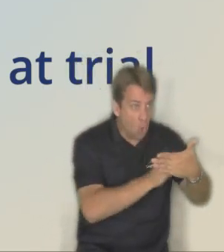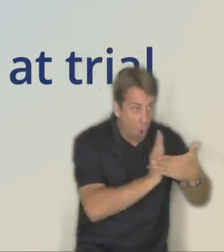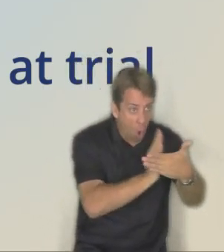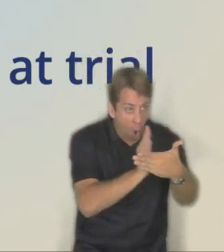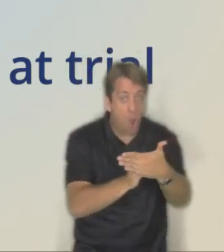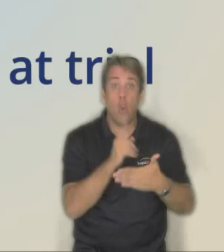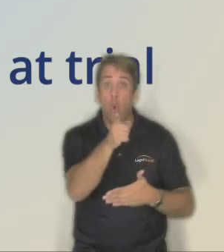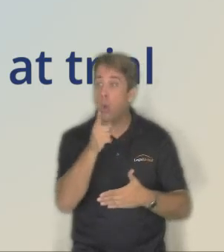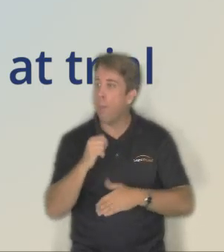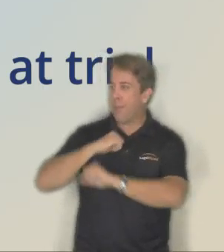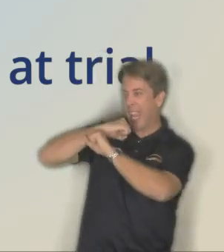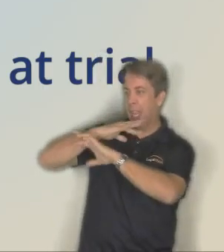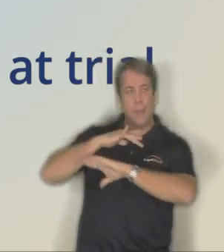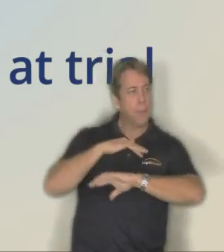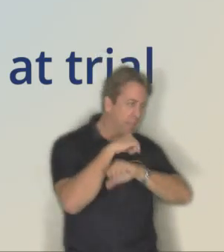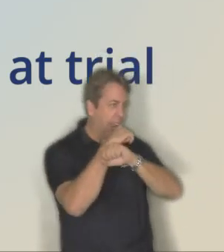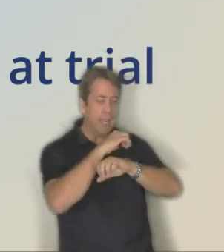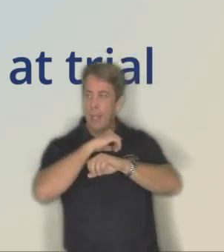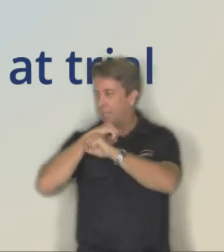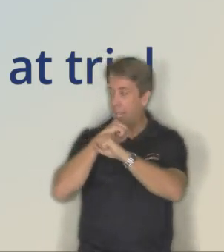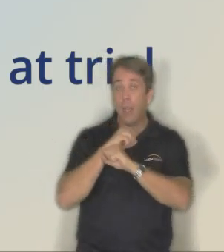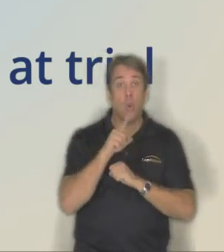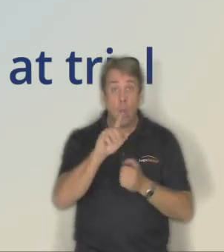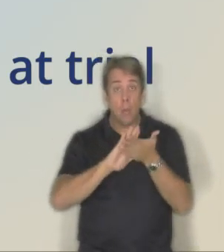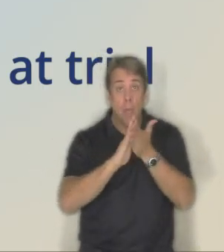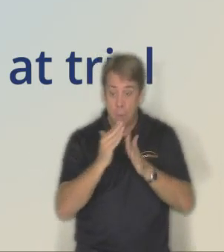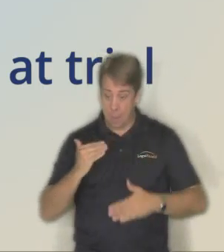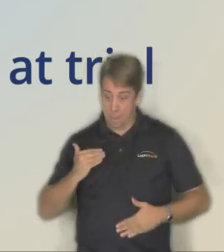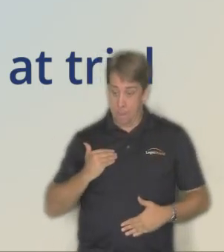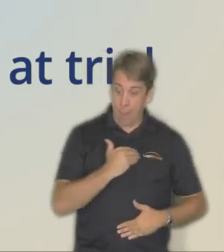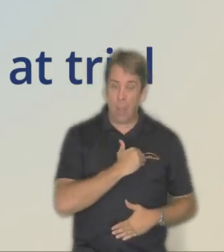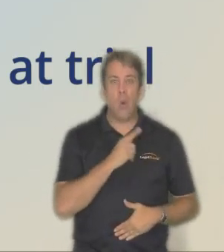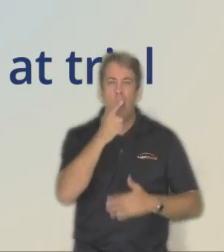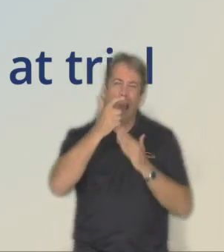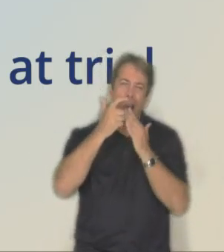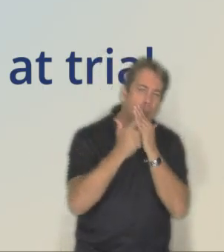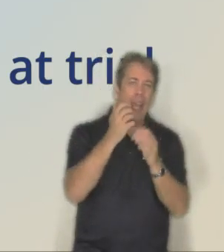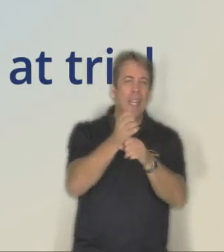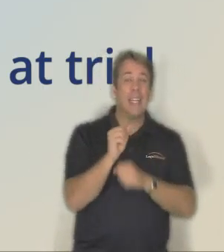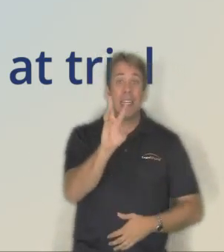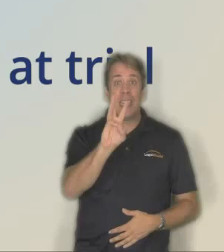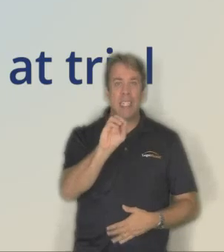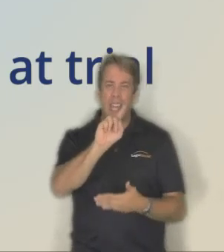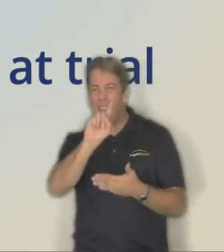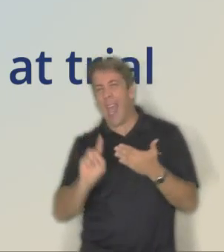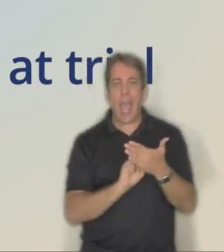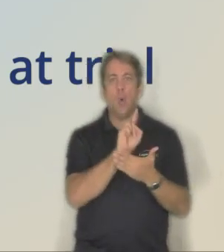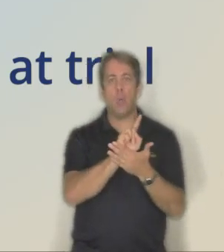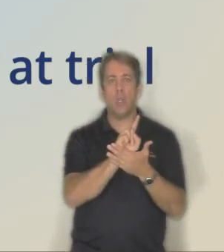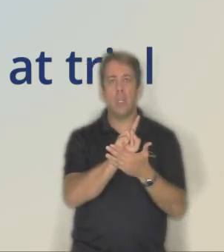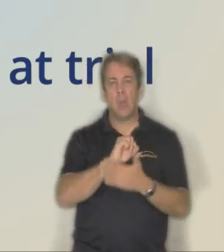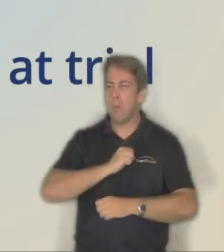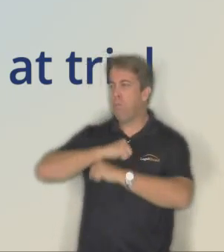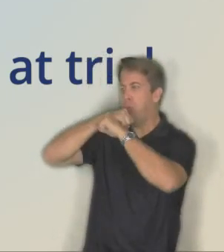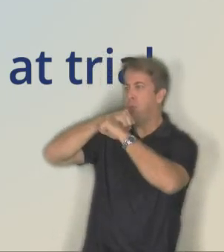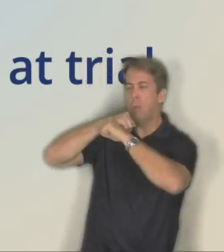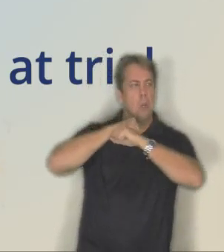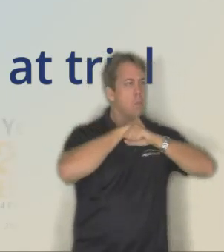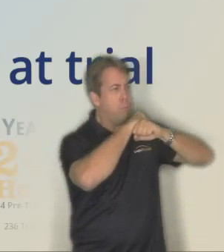happy, and the best defense is sometimes a good offense. The day you become a member, you have 60 hours of pre-trial and trial